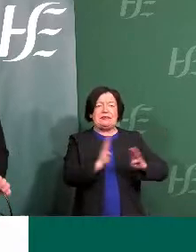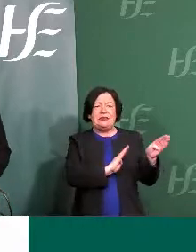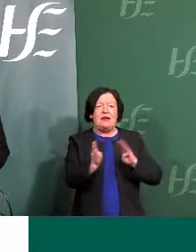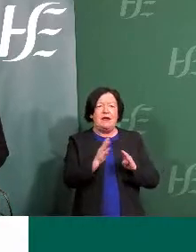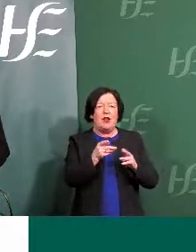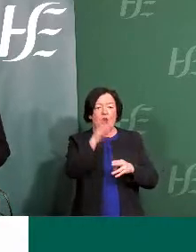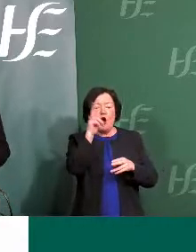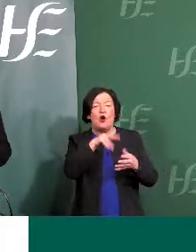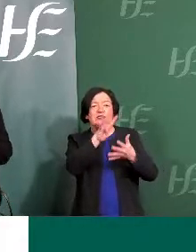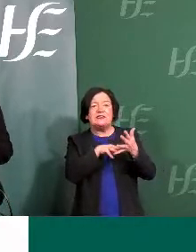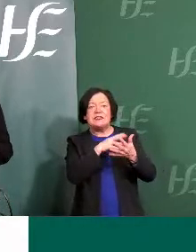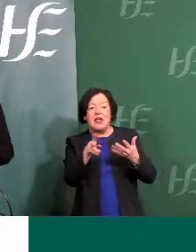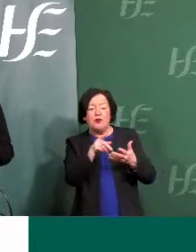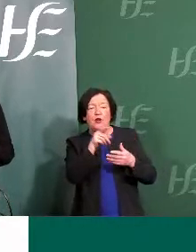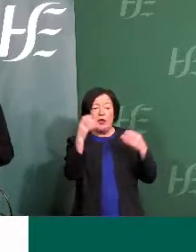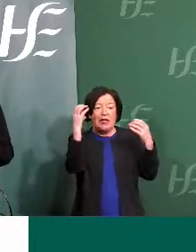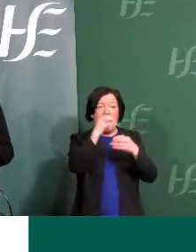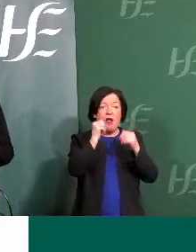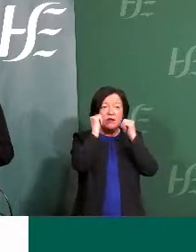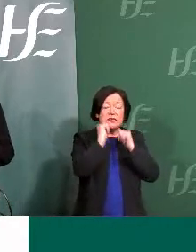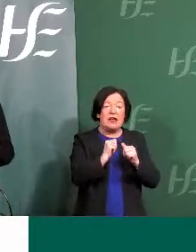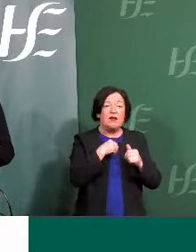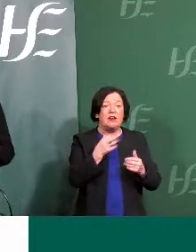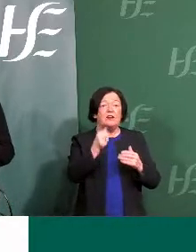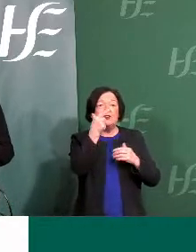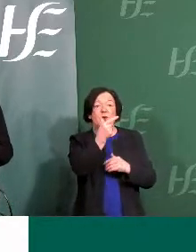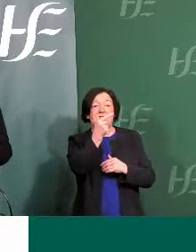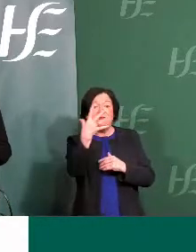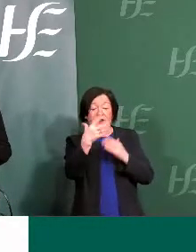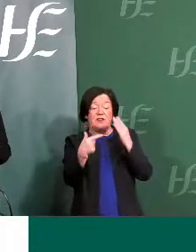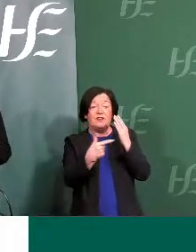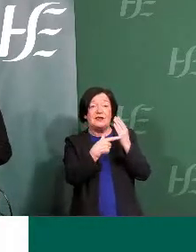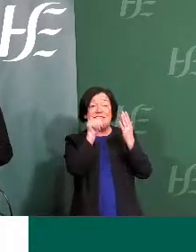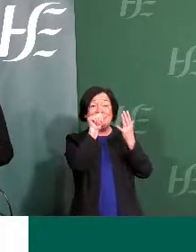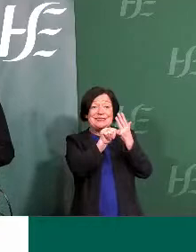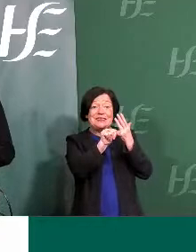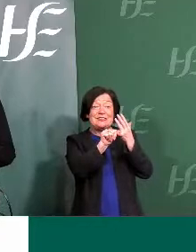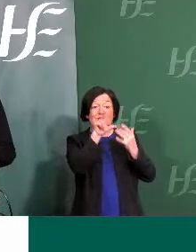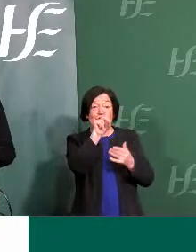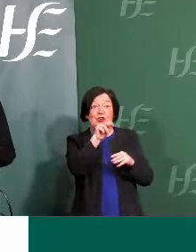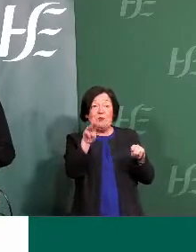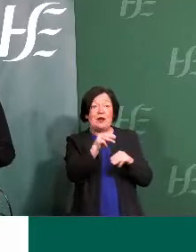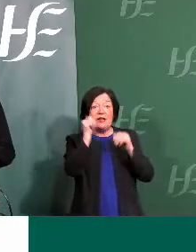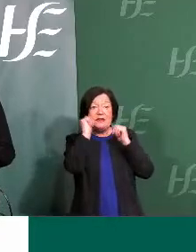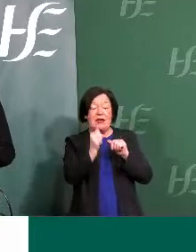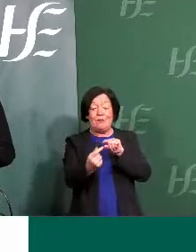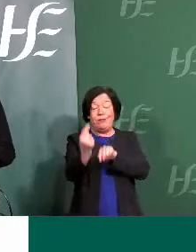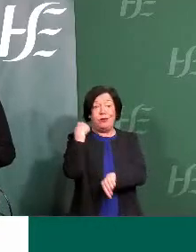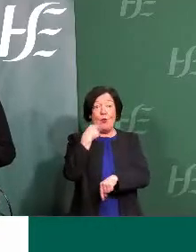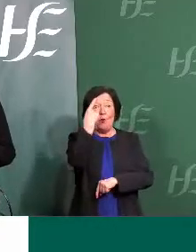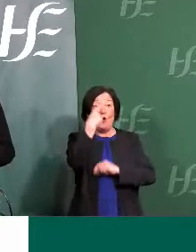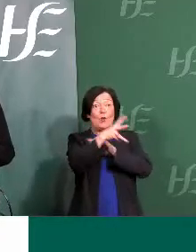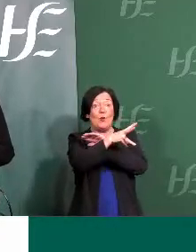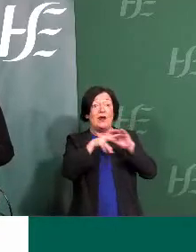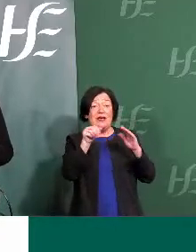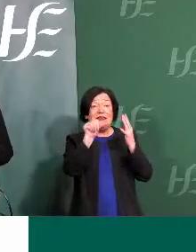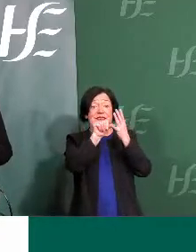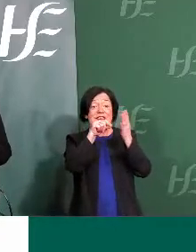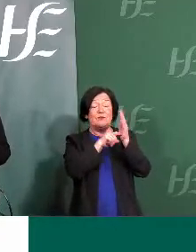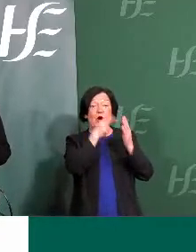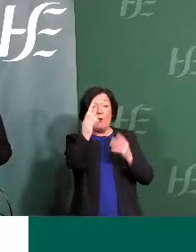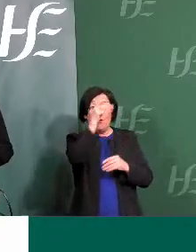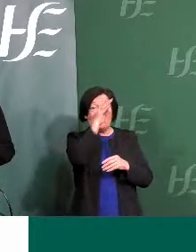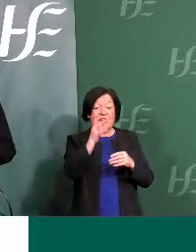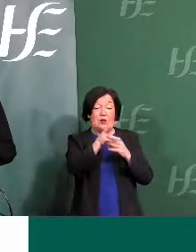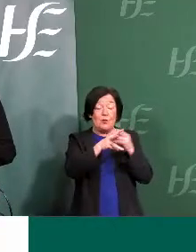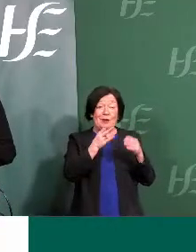our unscheduled care attendances, we had 25,630 people attend in the last week, and that's 6.1% up in the